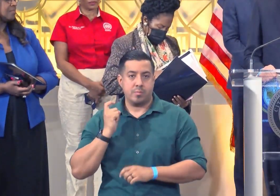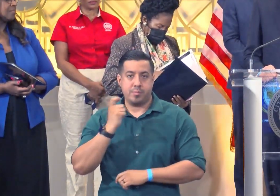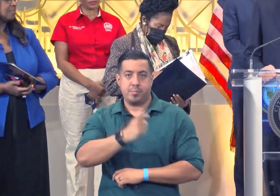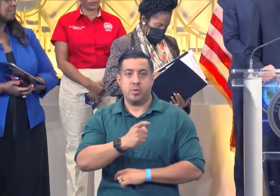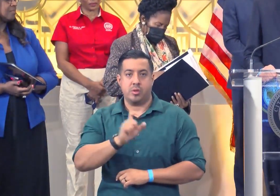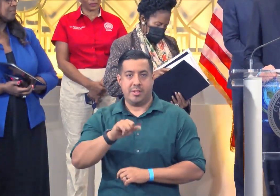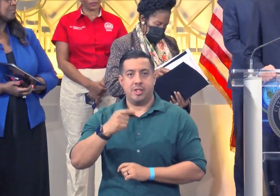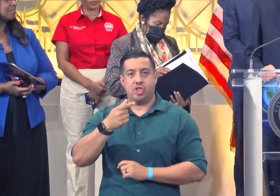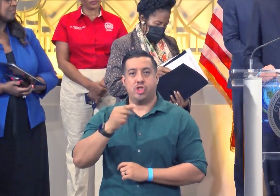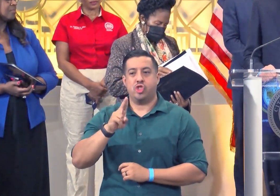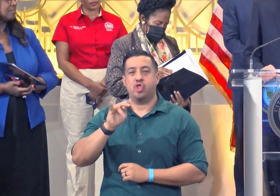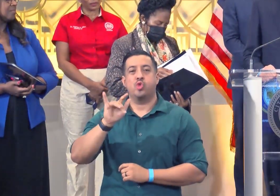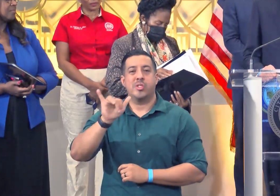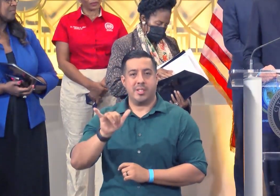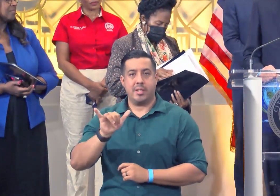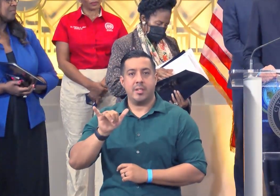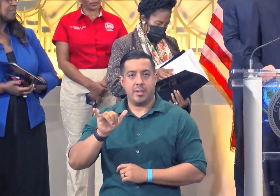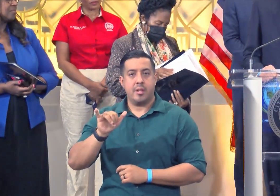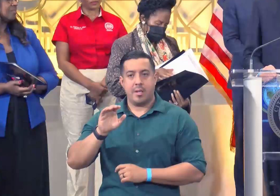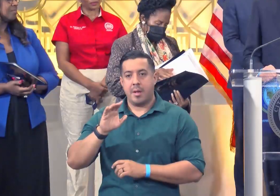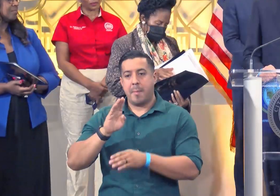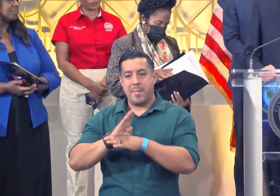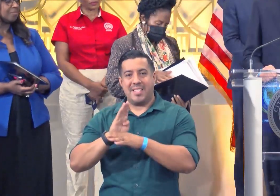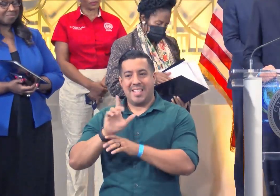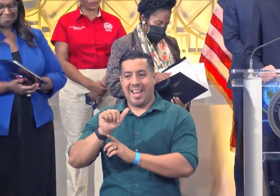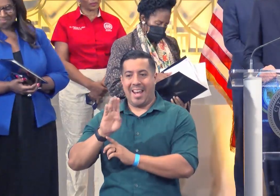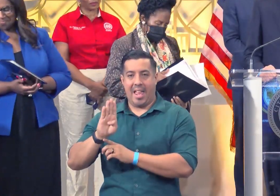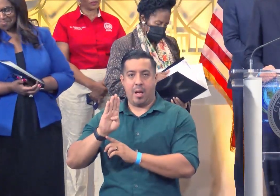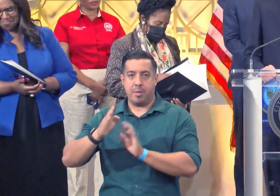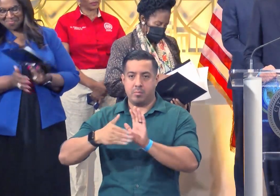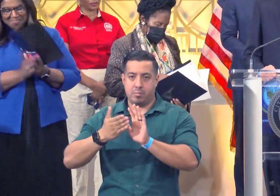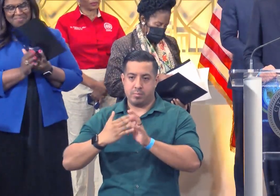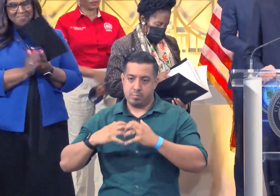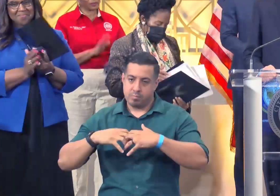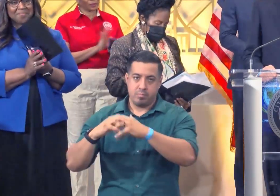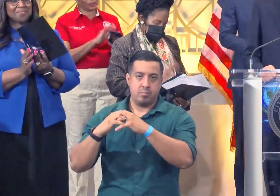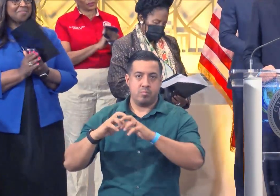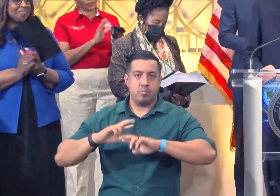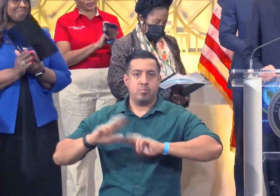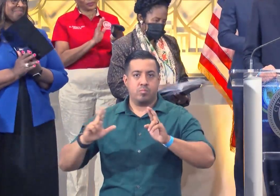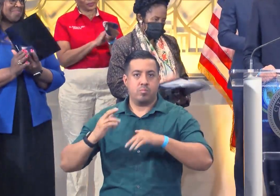the G-Unity Business Lab up and running.